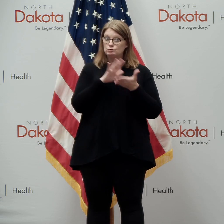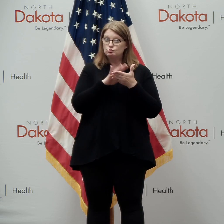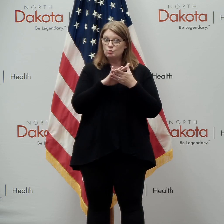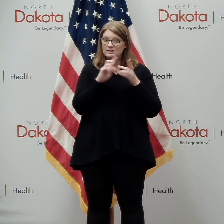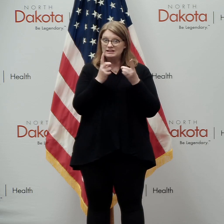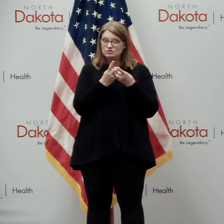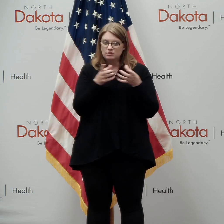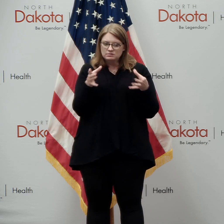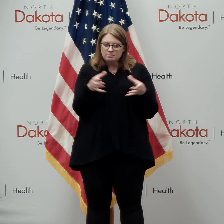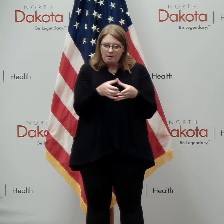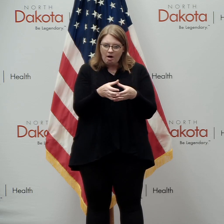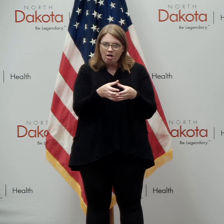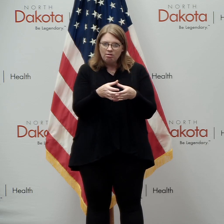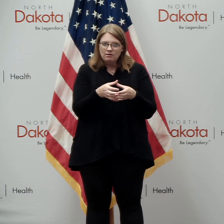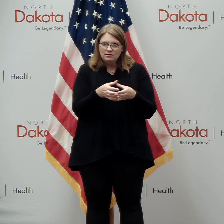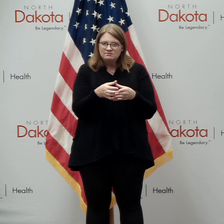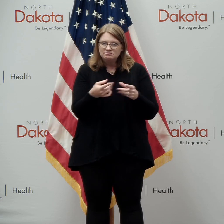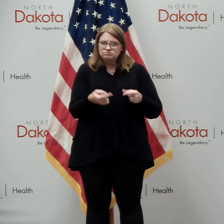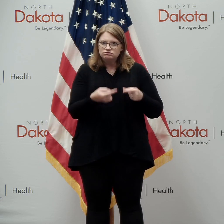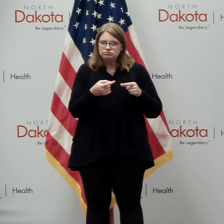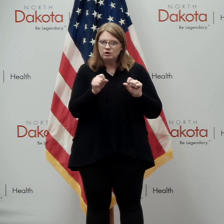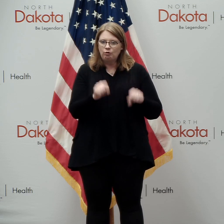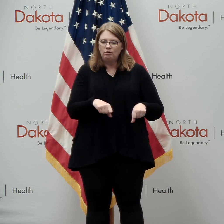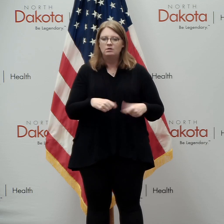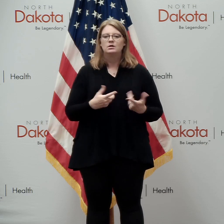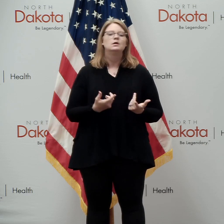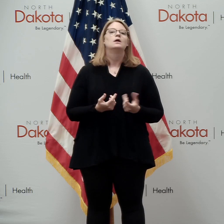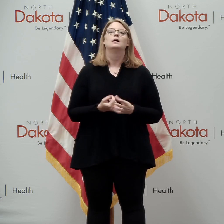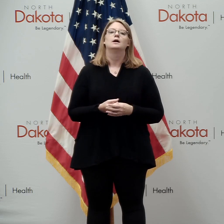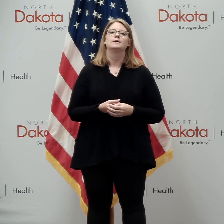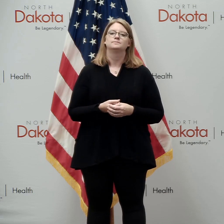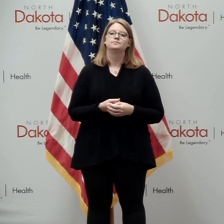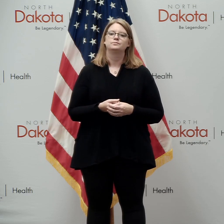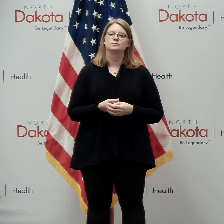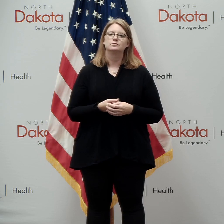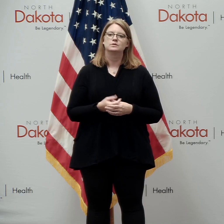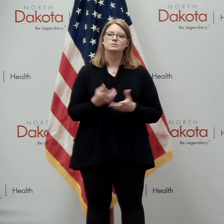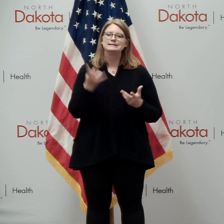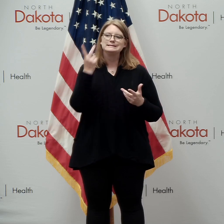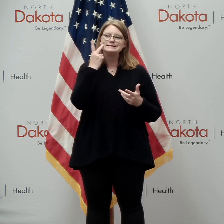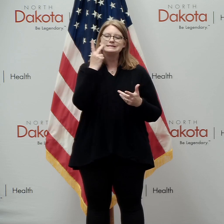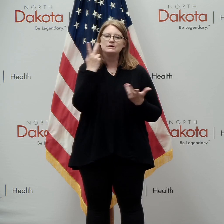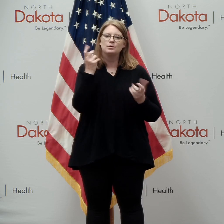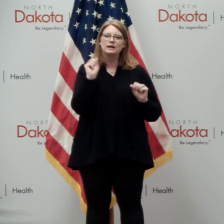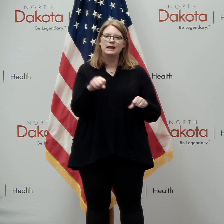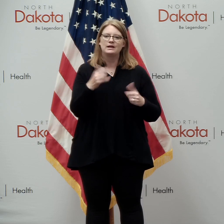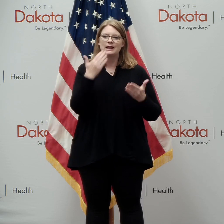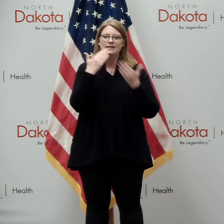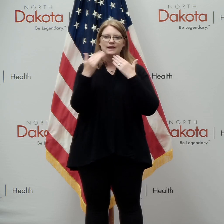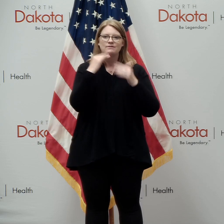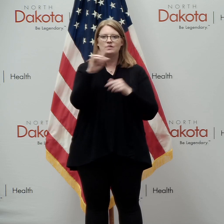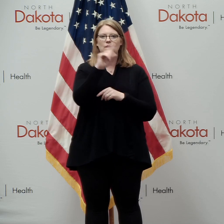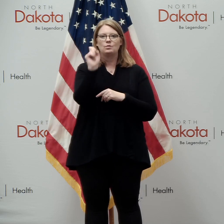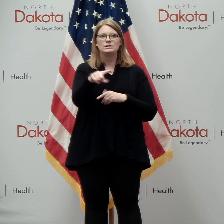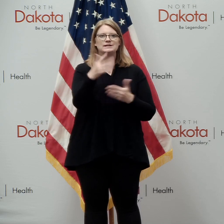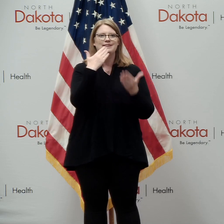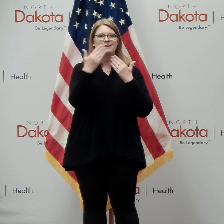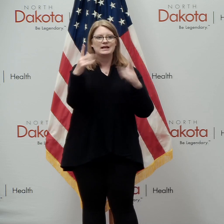with small populations, that could be a challenge. But we'll keep pushing from our end. Thanks for the question. Thanks for everybody